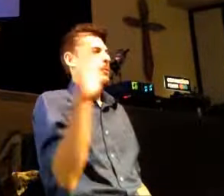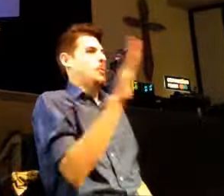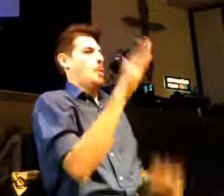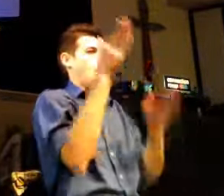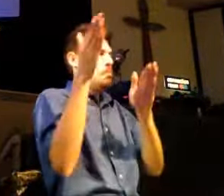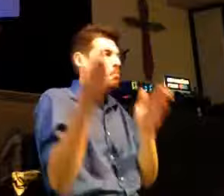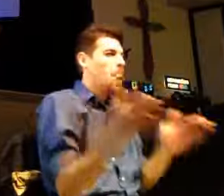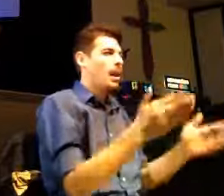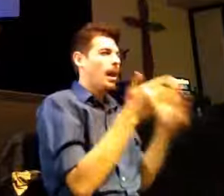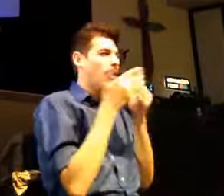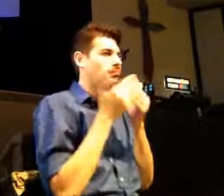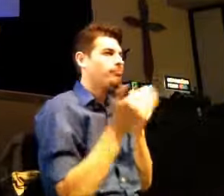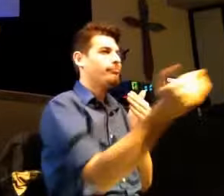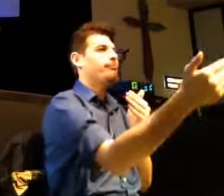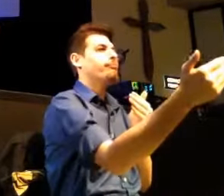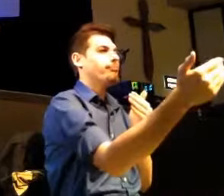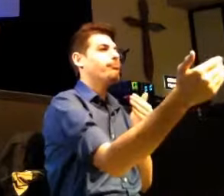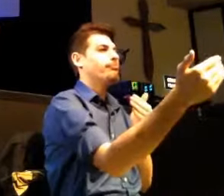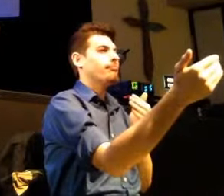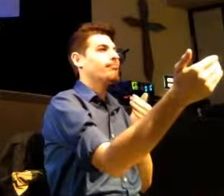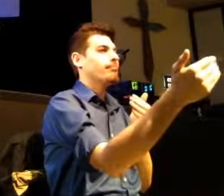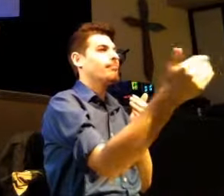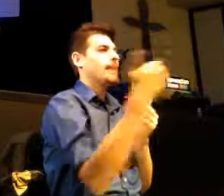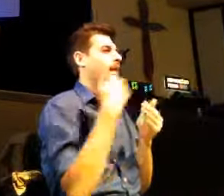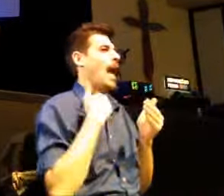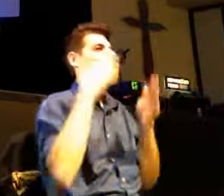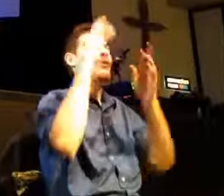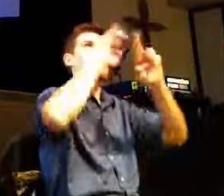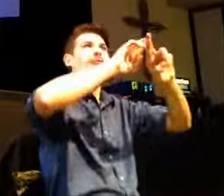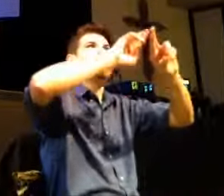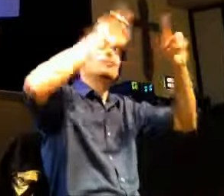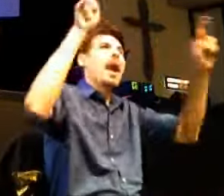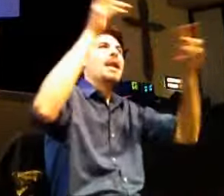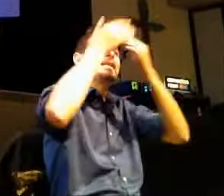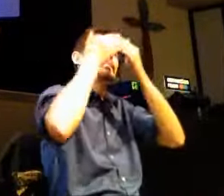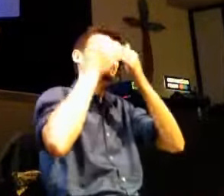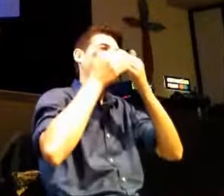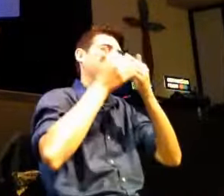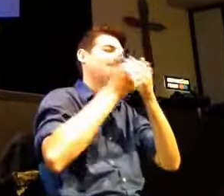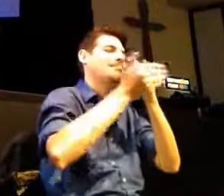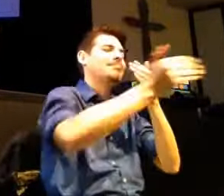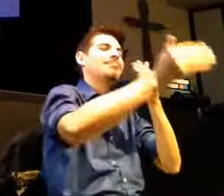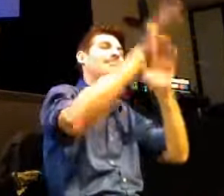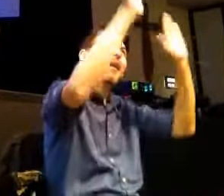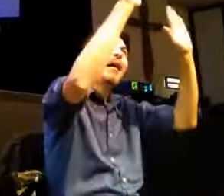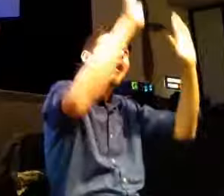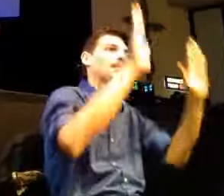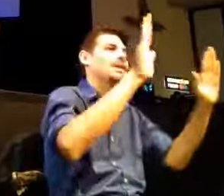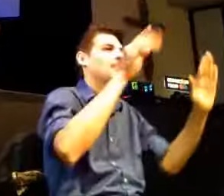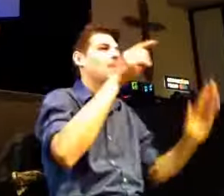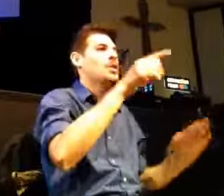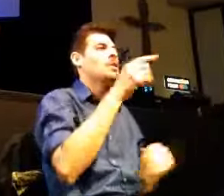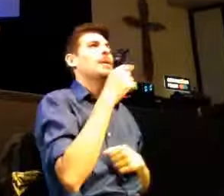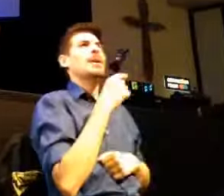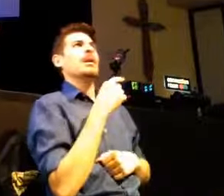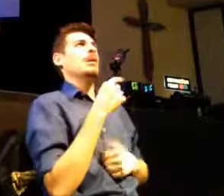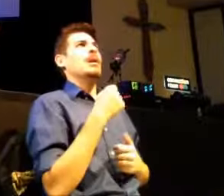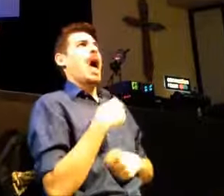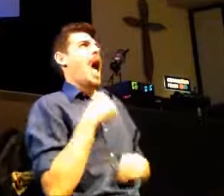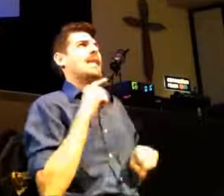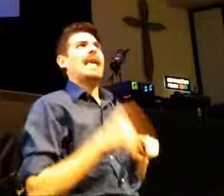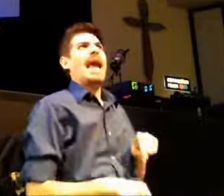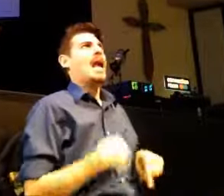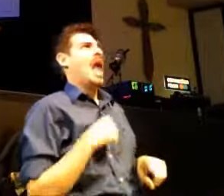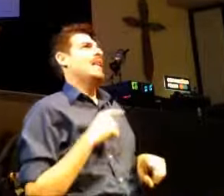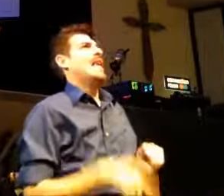things for you, things that are going to help bring my kingdom into this world. And you look at that and you say, oh my gosh, I can't do that. You know, I've got